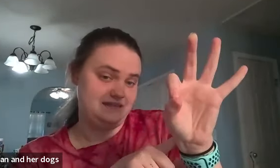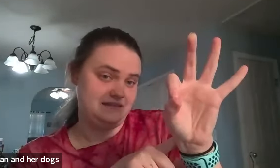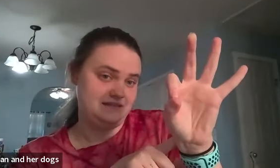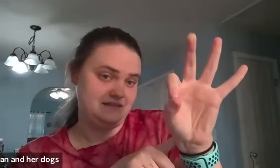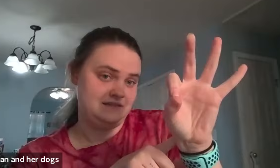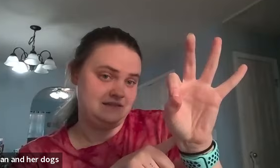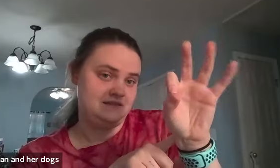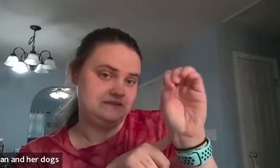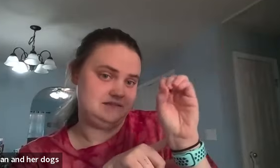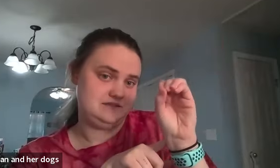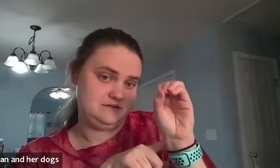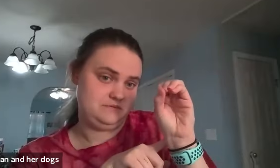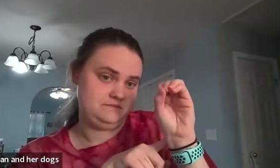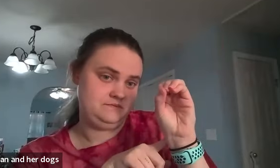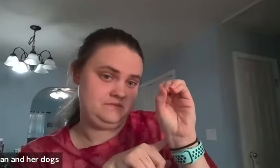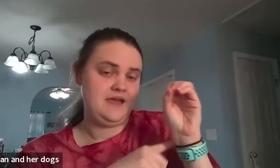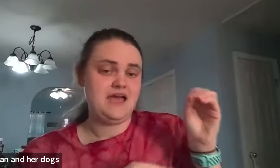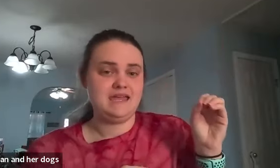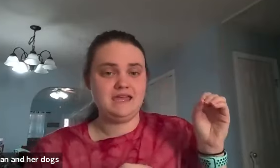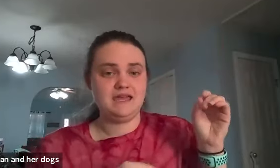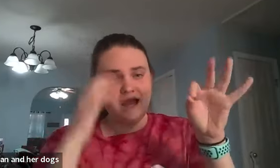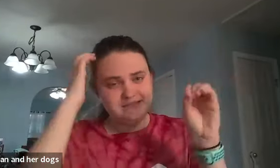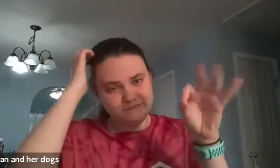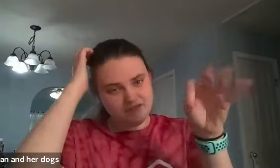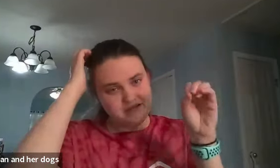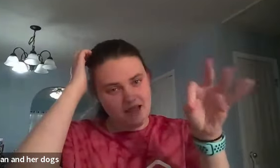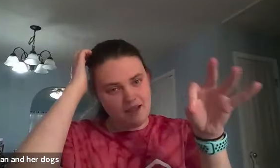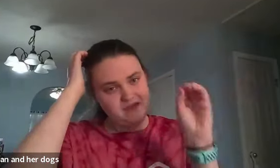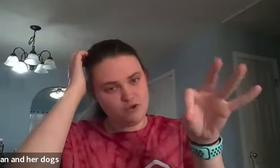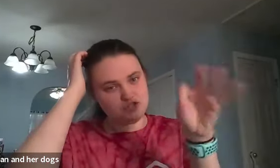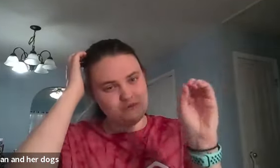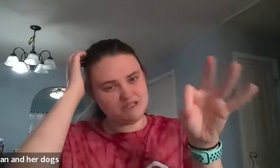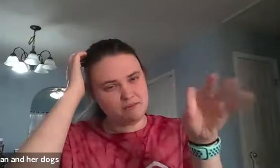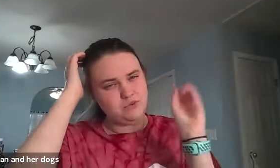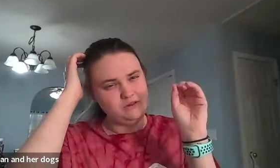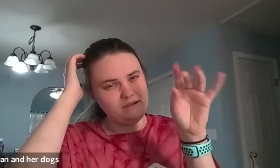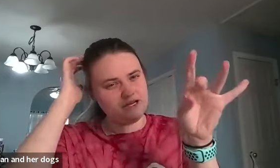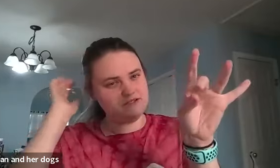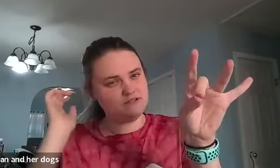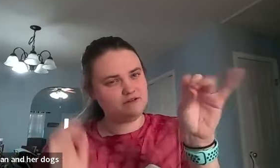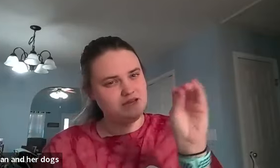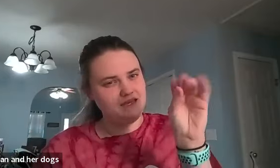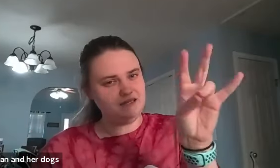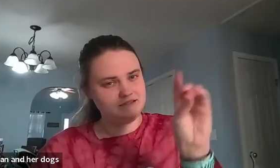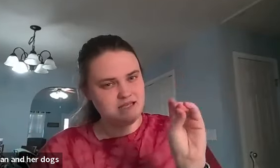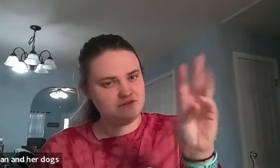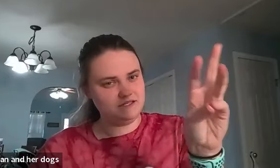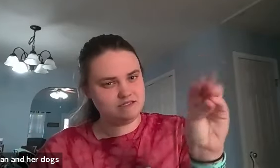90, 0. And I make that motion almost like I'm pulling when I do it. So like 80, 70,